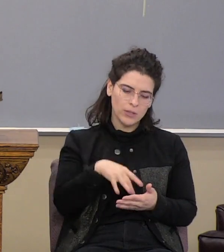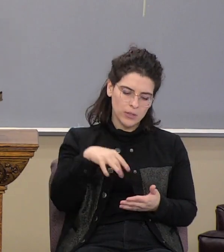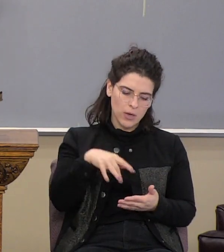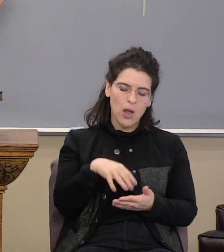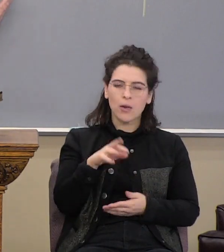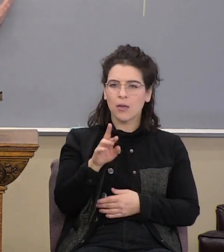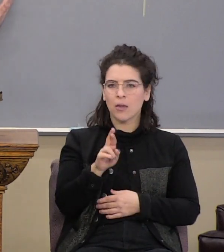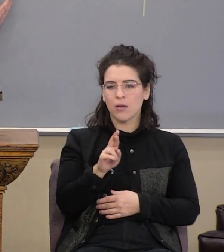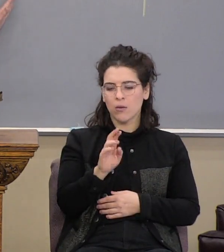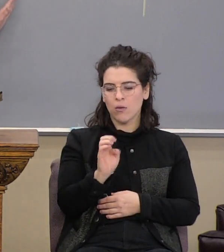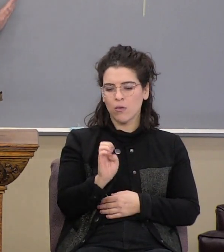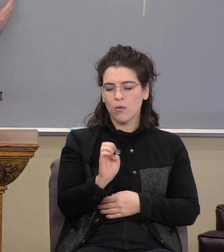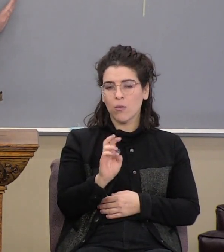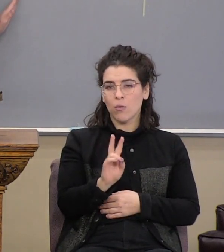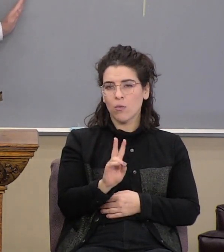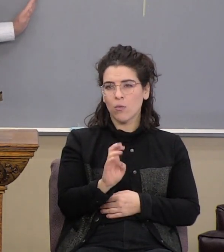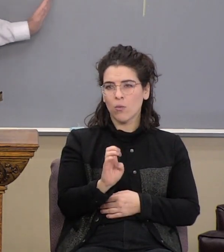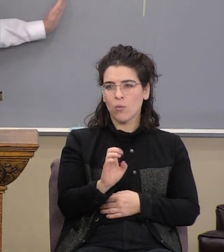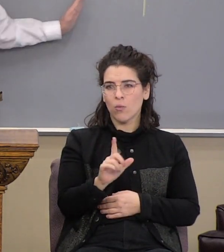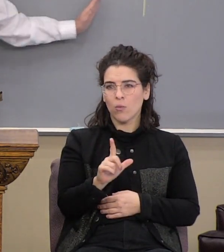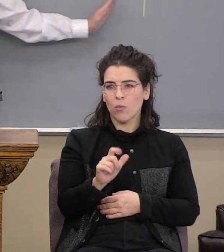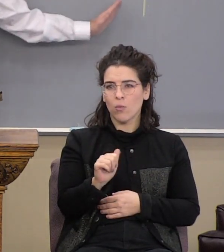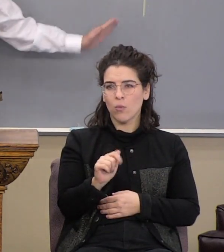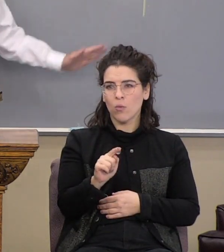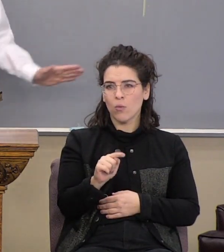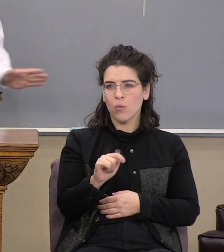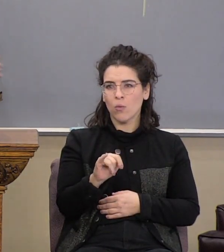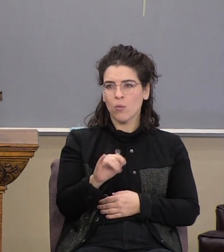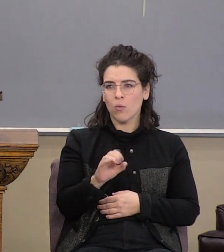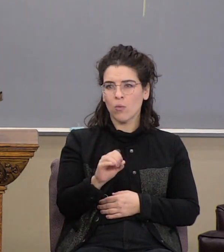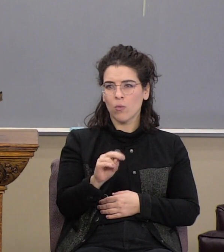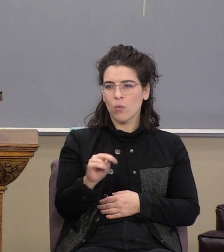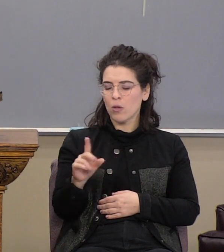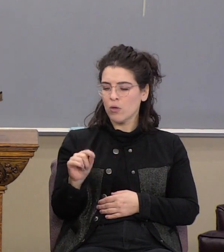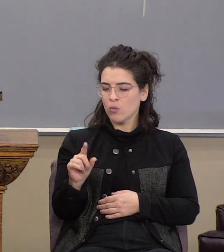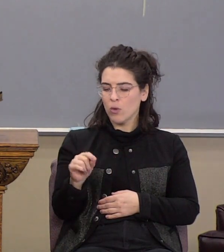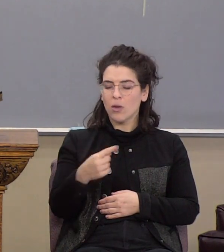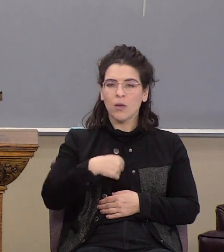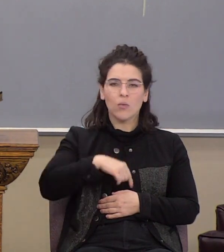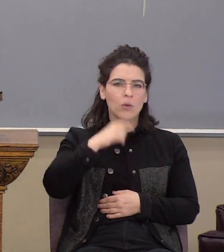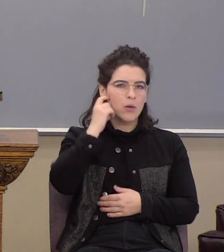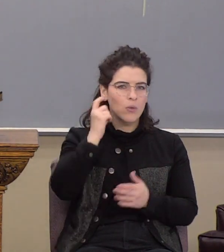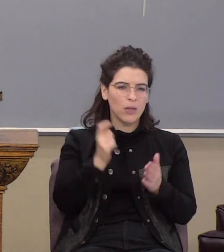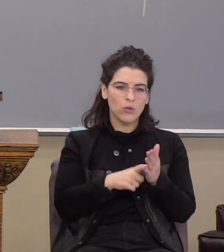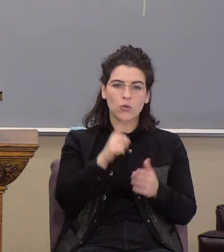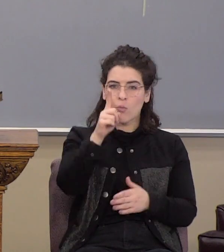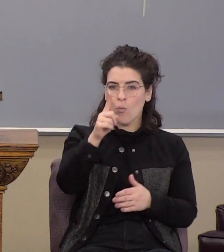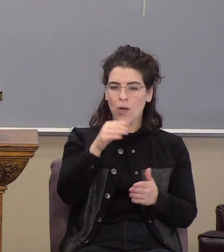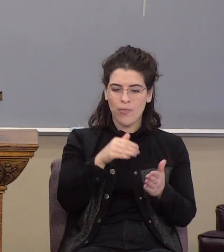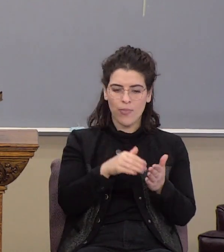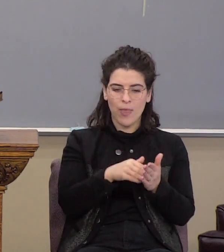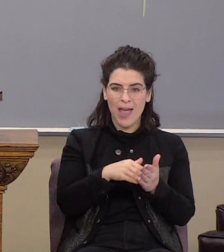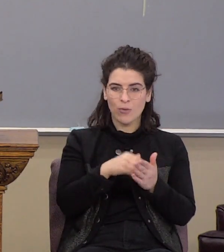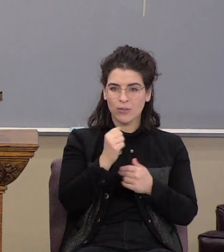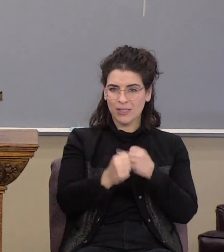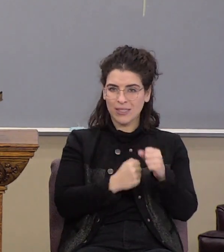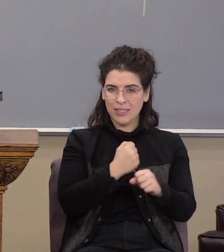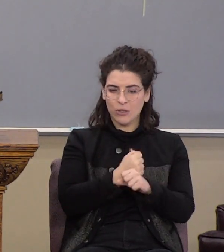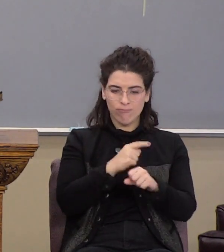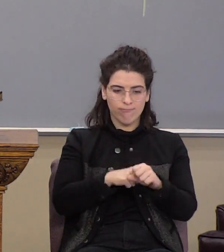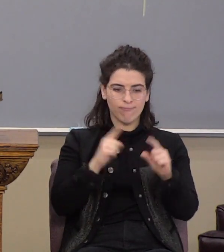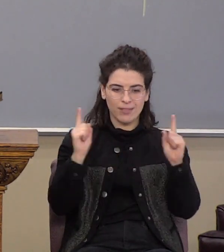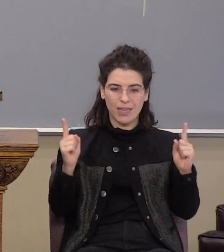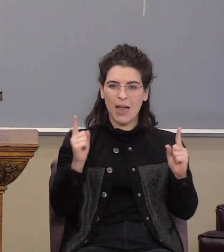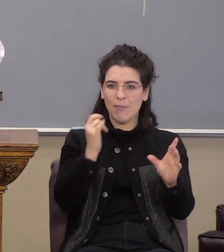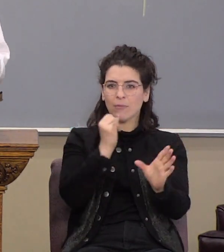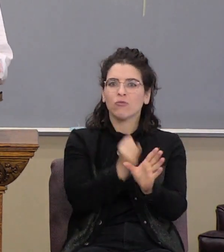20, we recognize that there is a 1,000-year interim period of time. In fact,